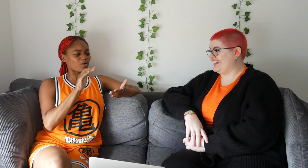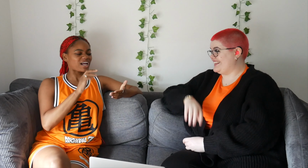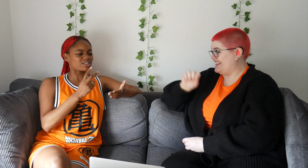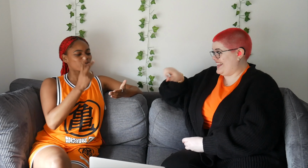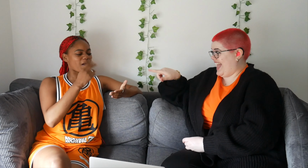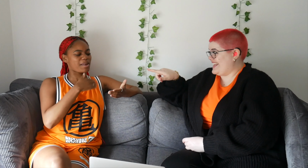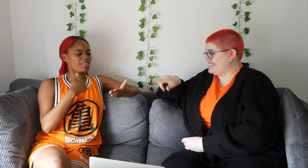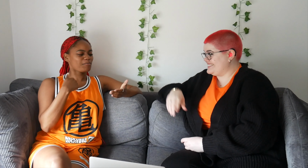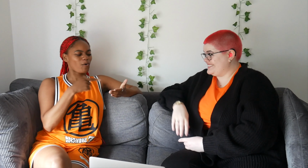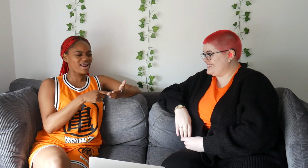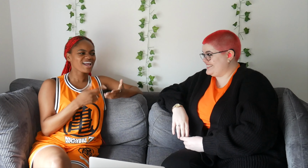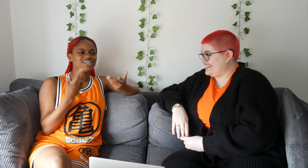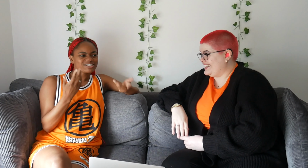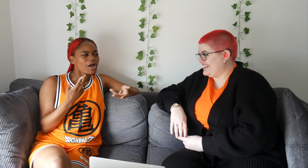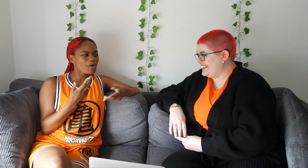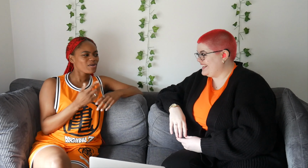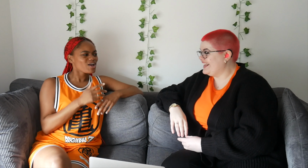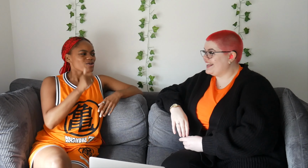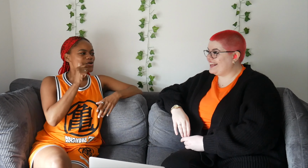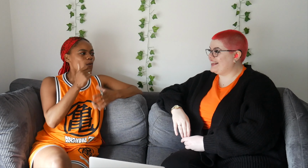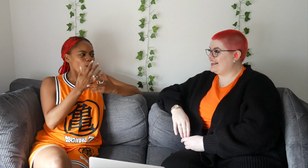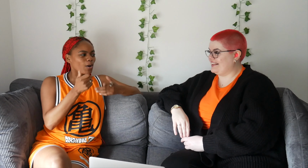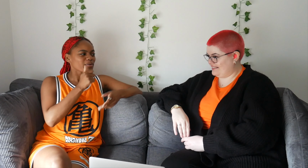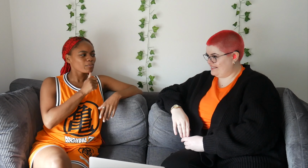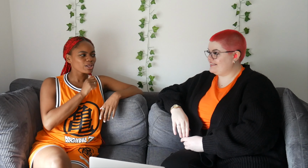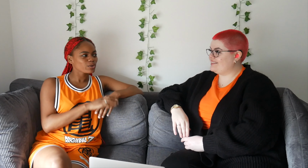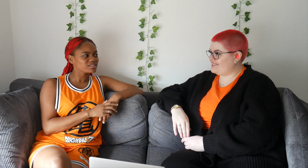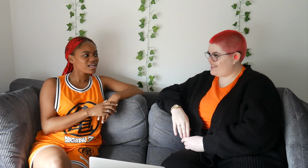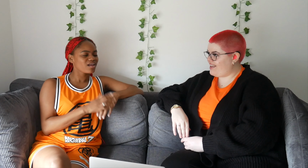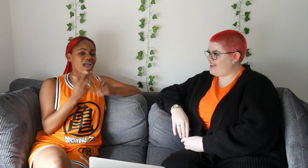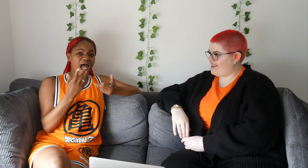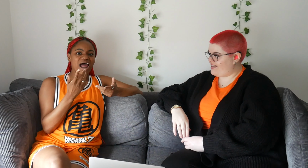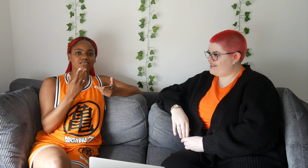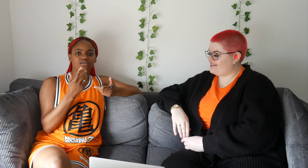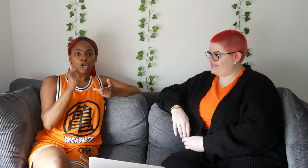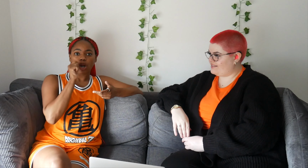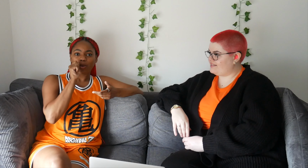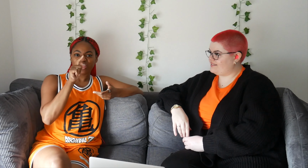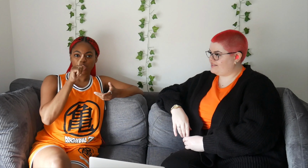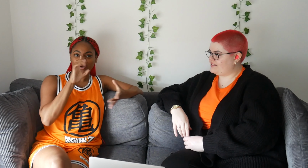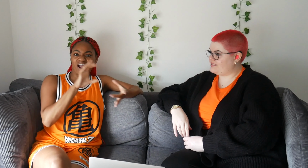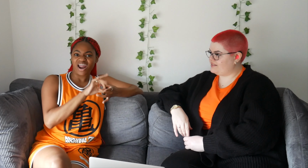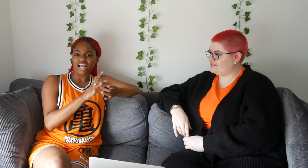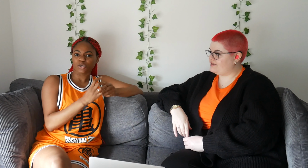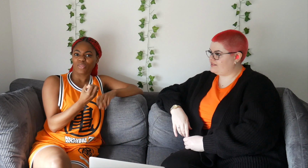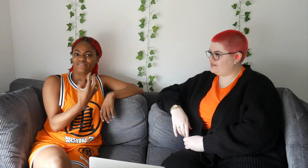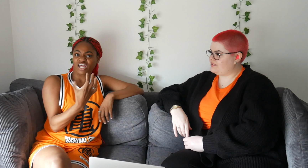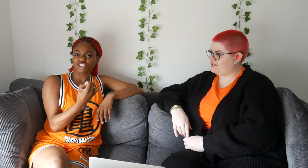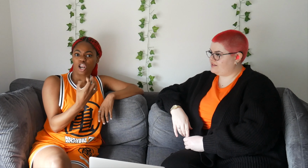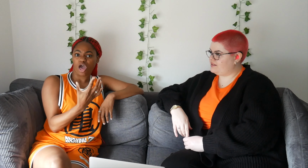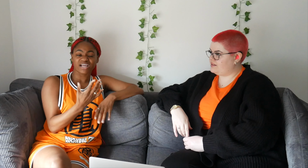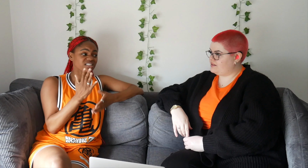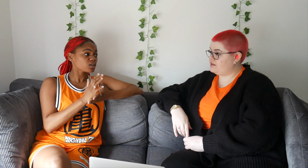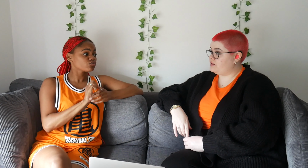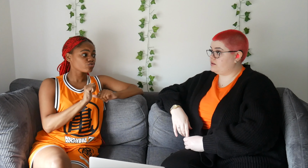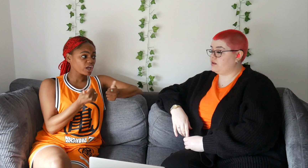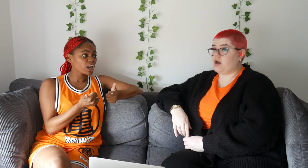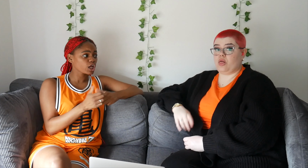at 2 a.m. in the morning. So you know a lot of people are using it. Yeah. And you know you can connect it with the flashing lights, which is really good.